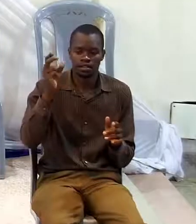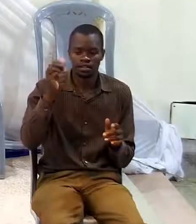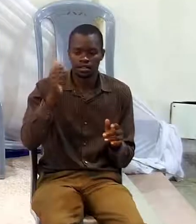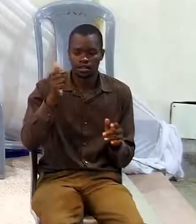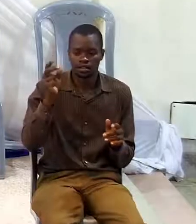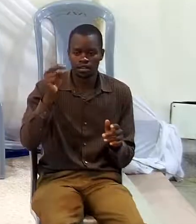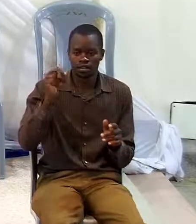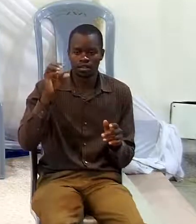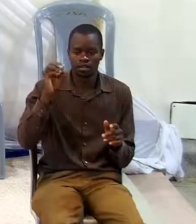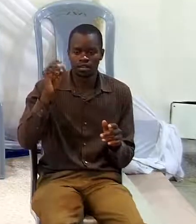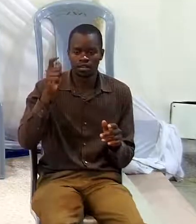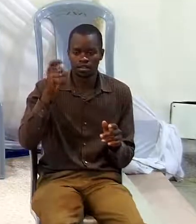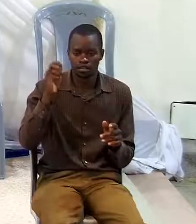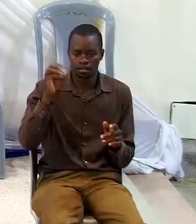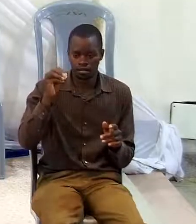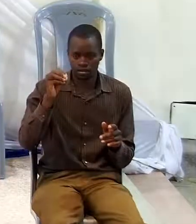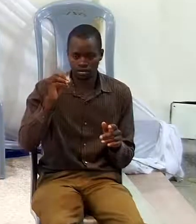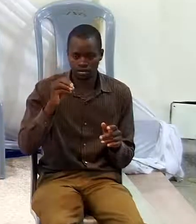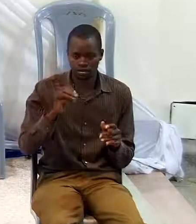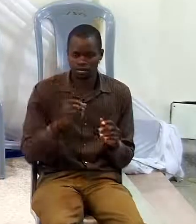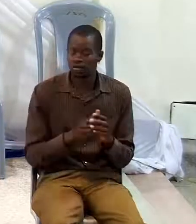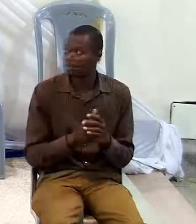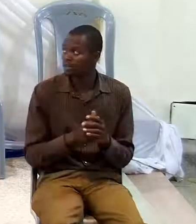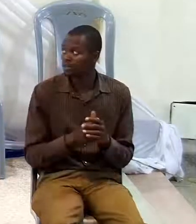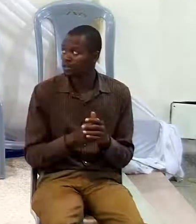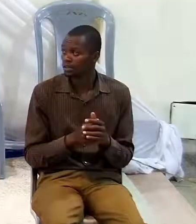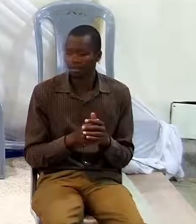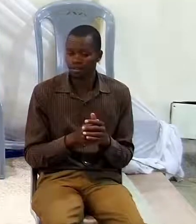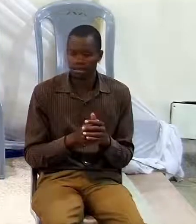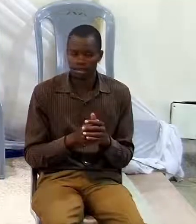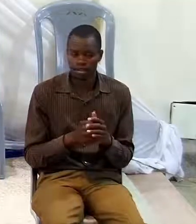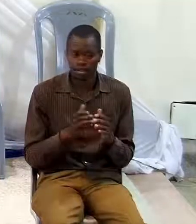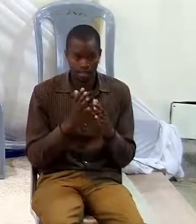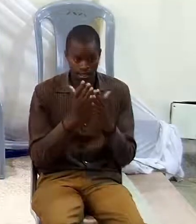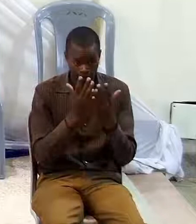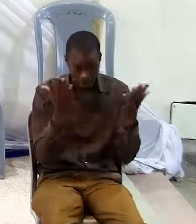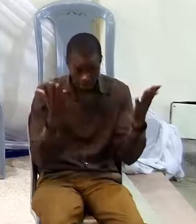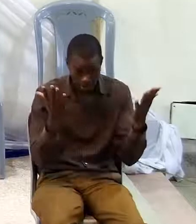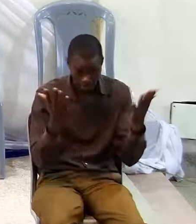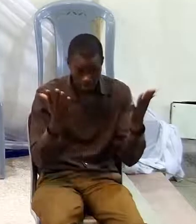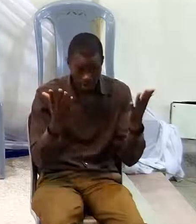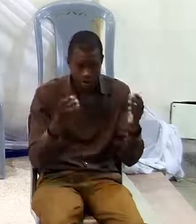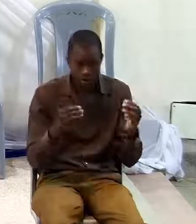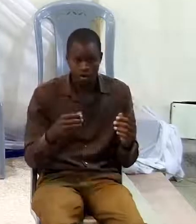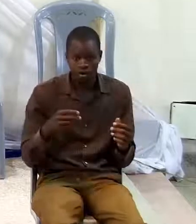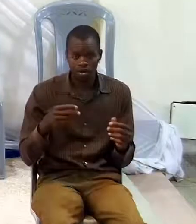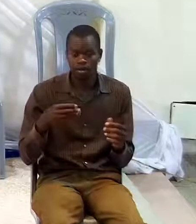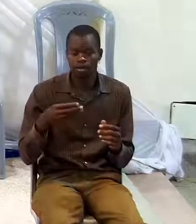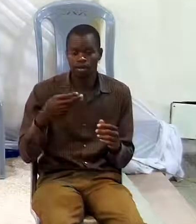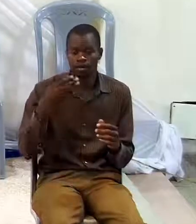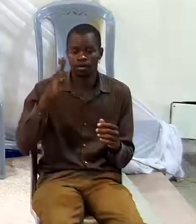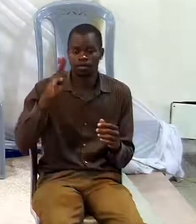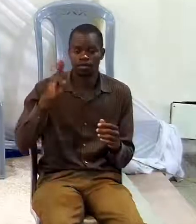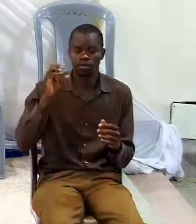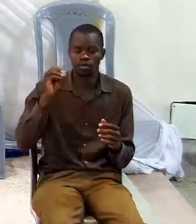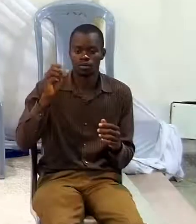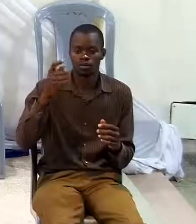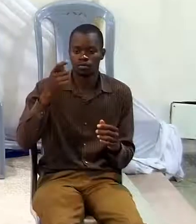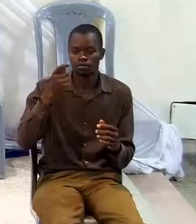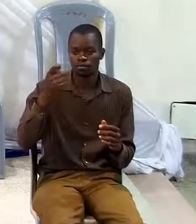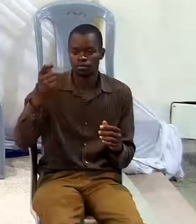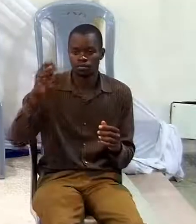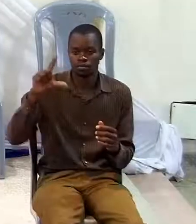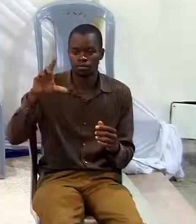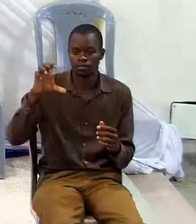clear bottles, isn't it? Yeah. The reason I tend to avoid the one that is packed in